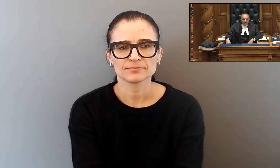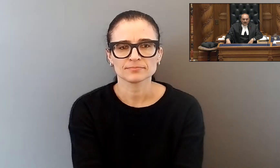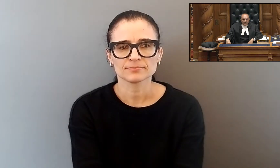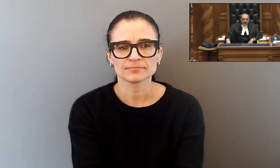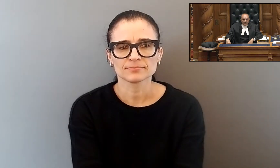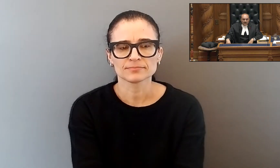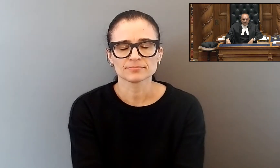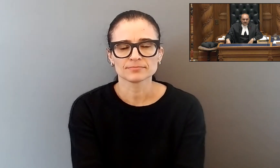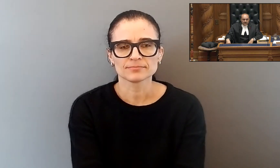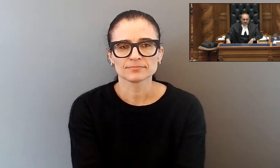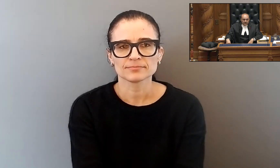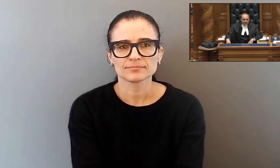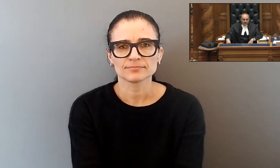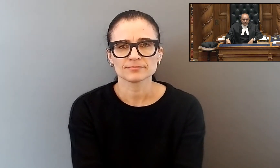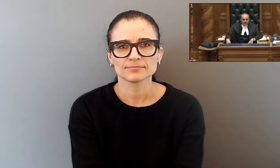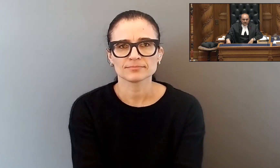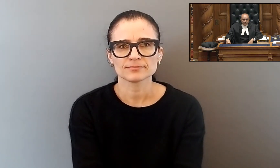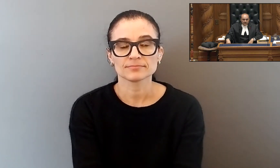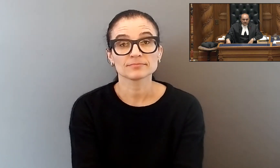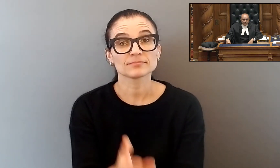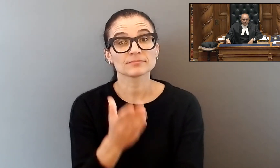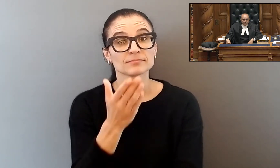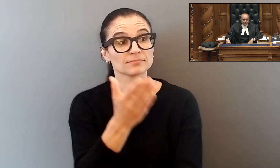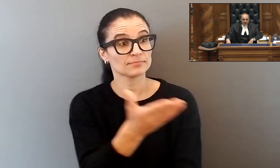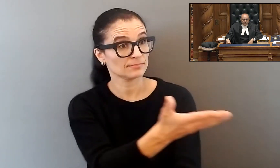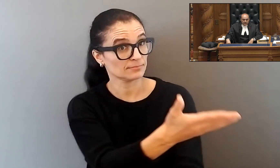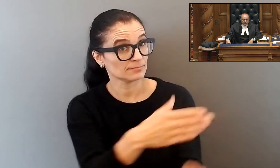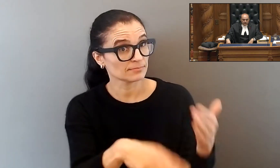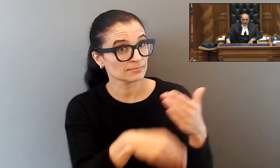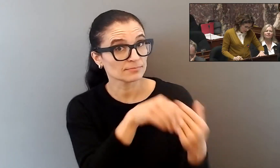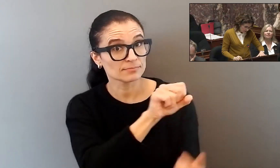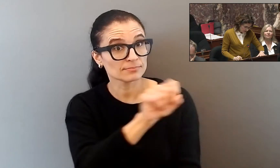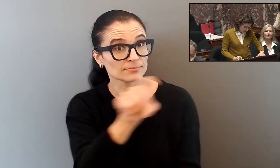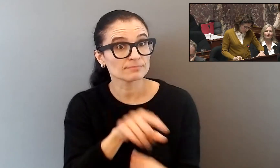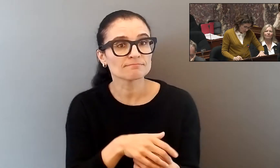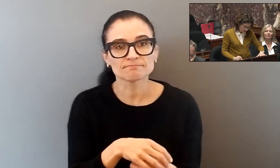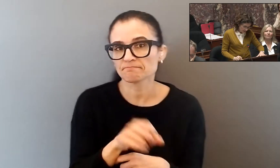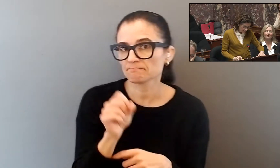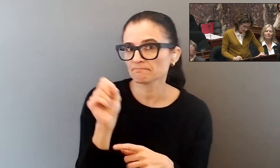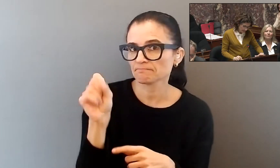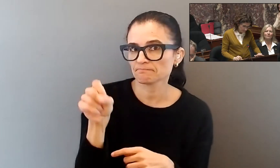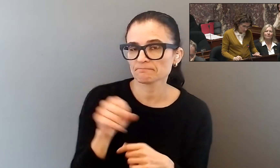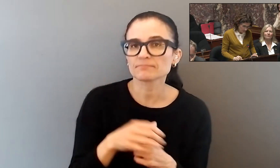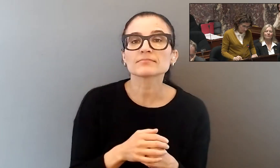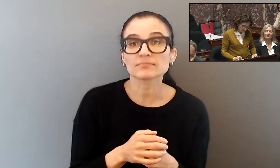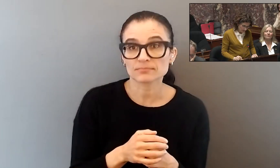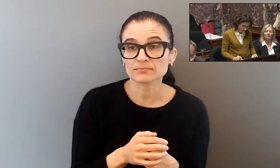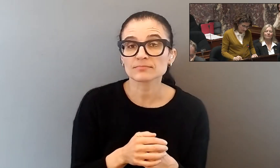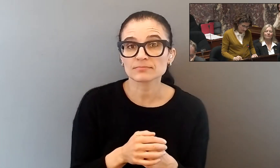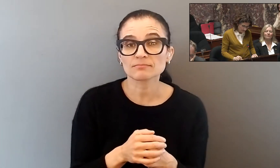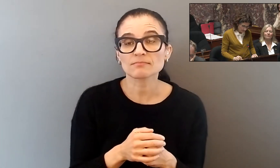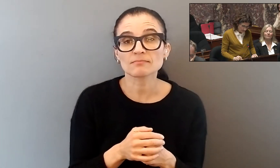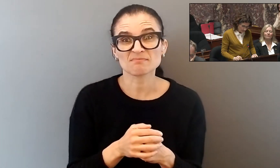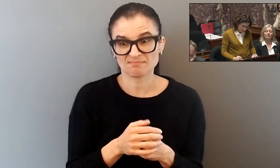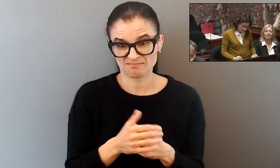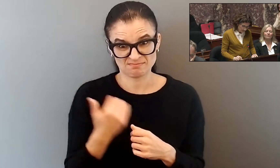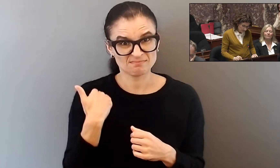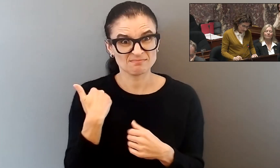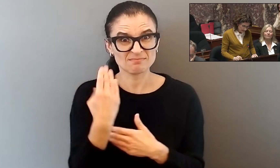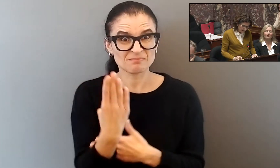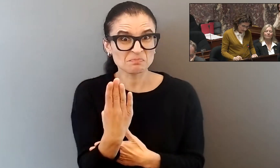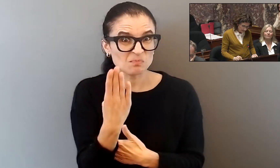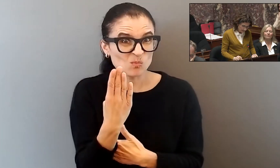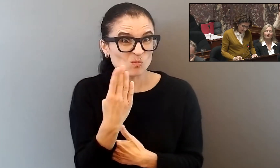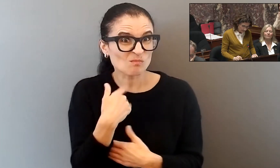Member has supplemental. Yes, Mr. Speaker, thank you. Just this morning, I spoke with a father who's